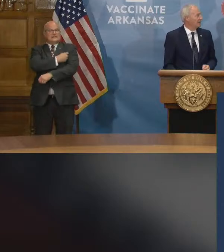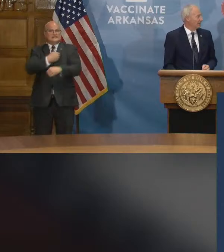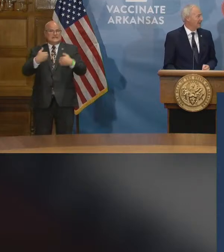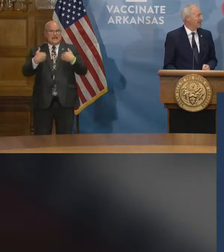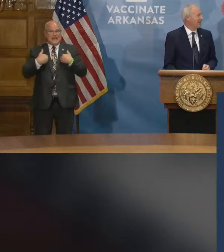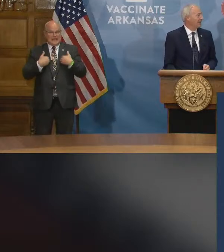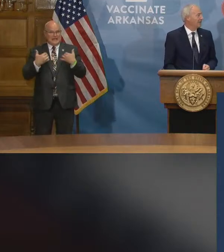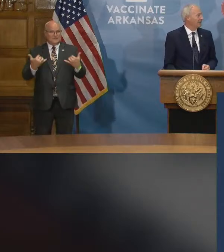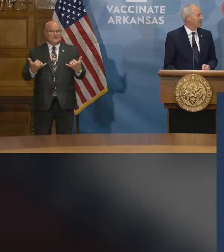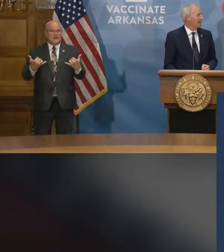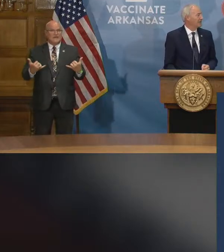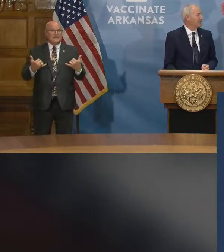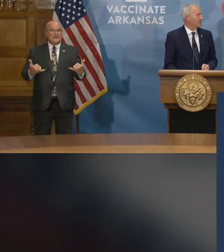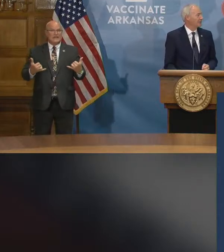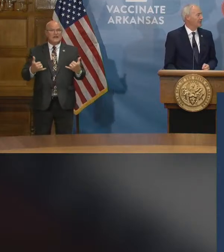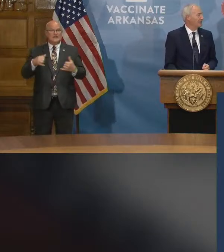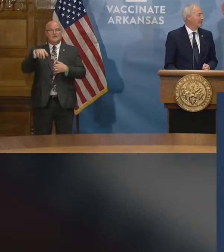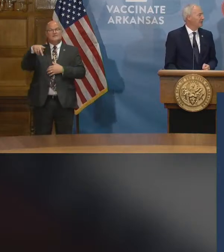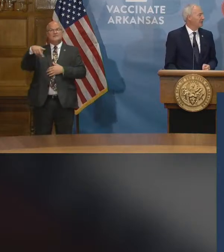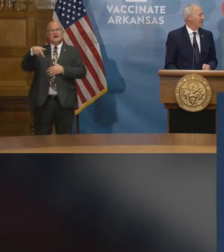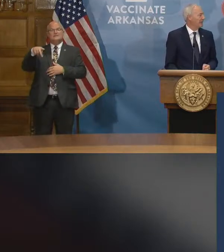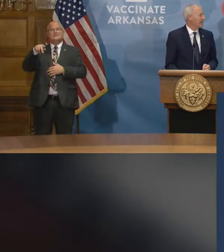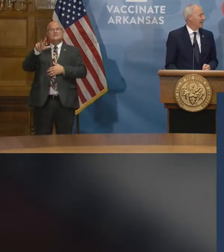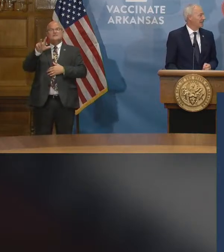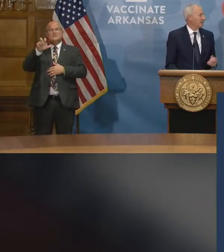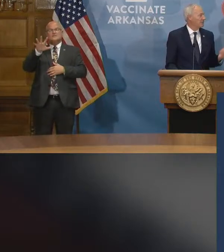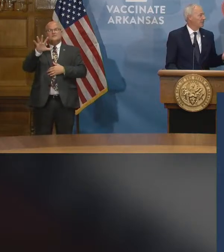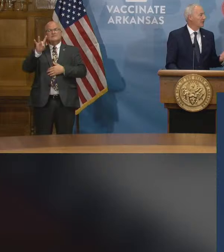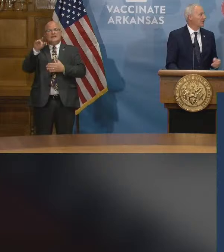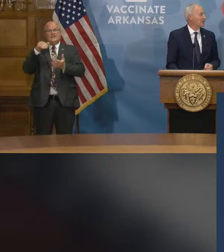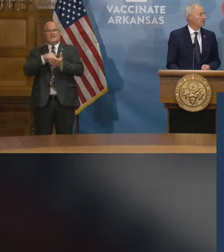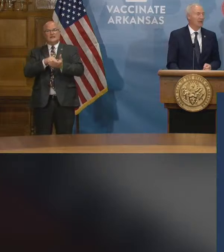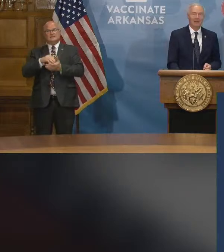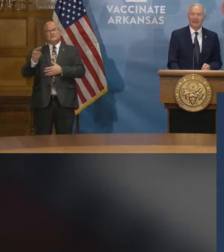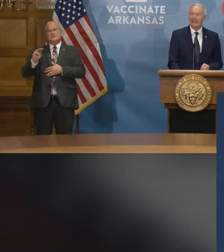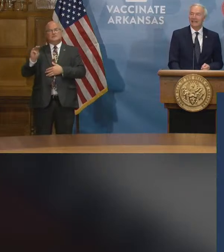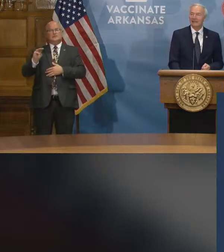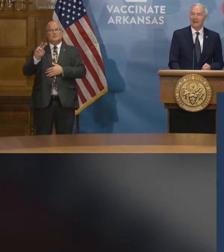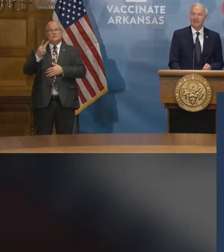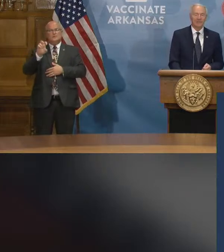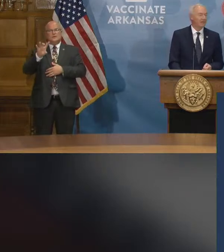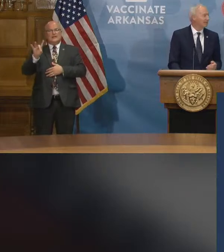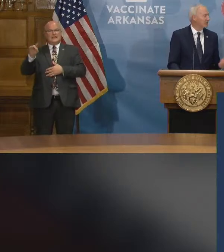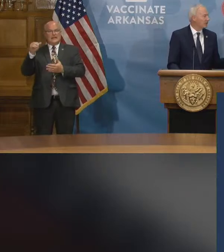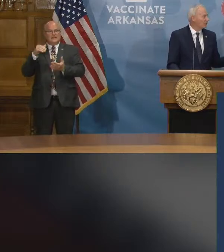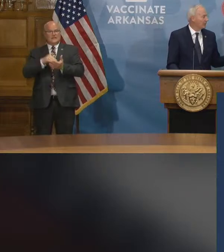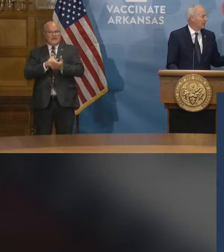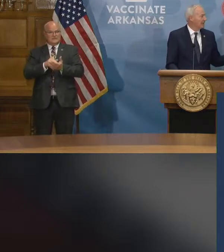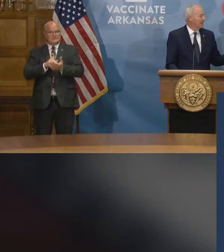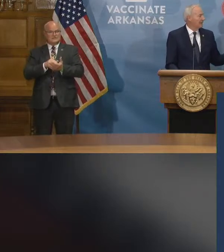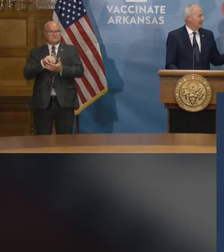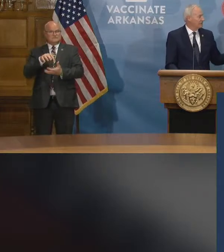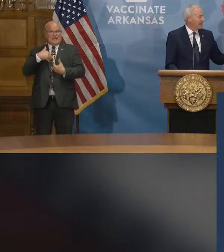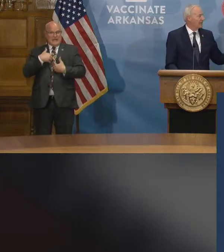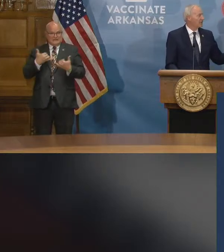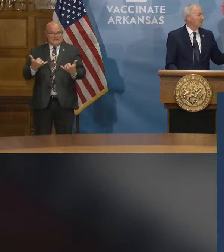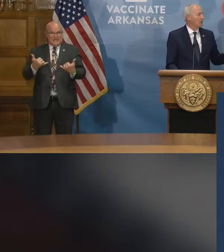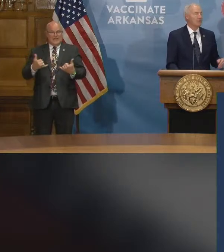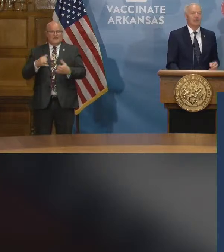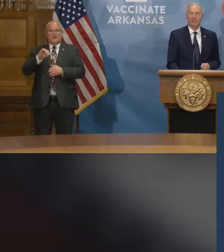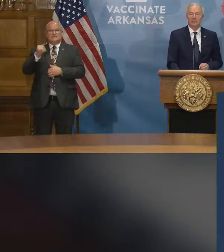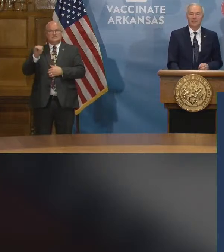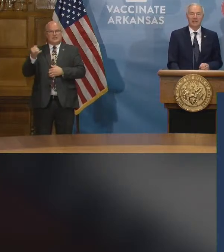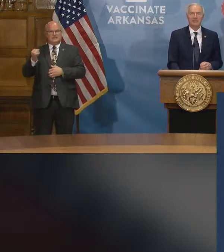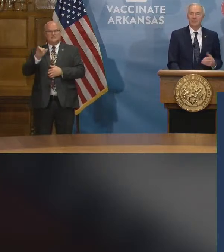available right now. Pfizer, 358,000, Moderna, 288,000 are in inventory, and